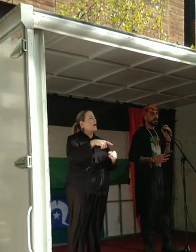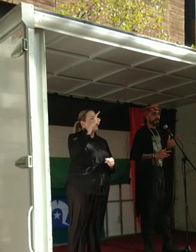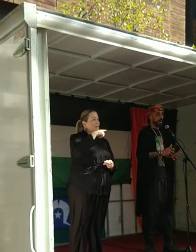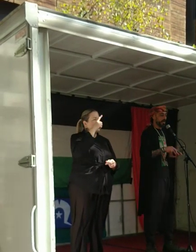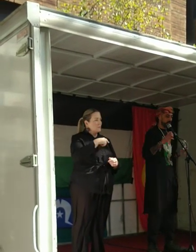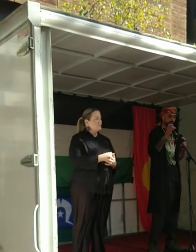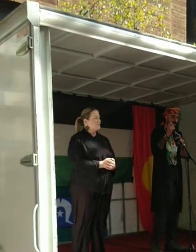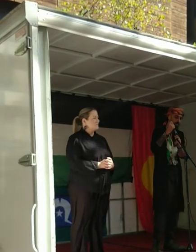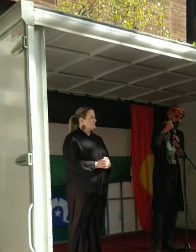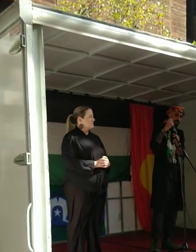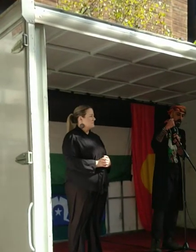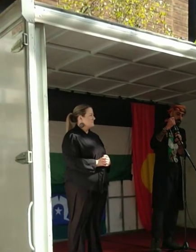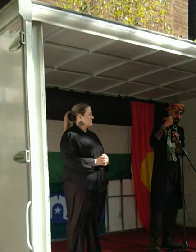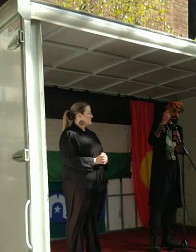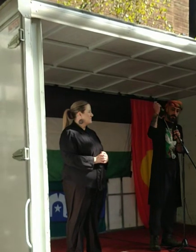So,